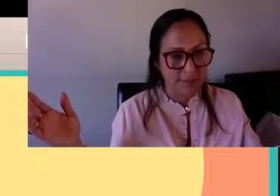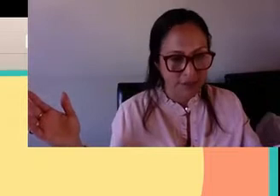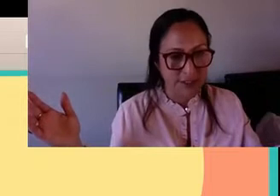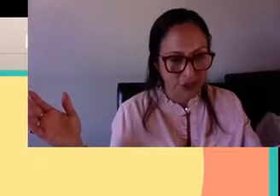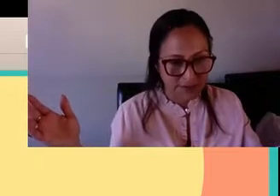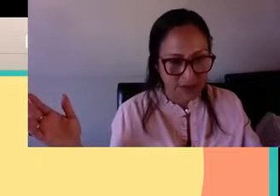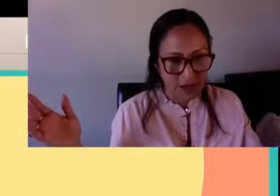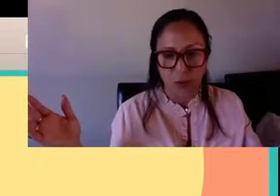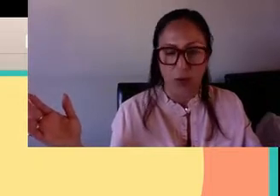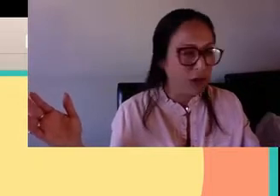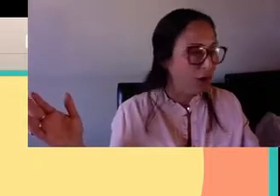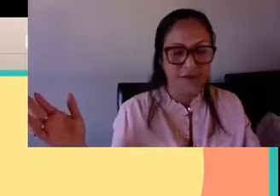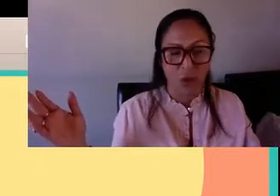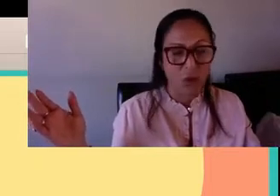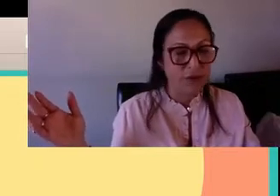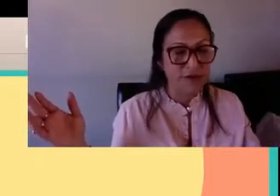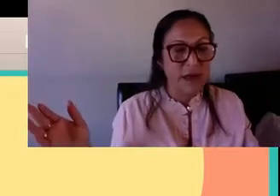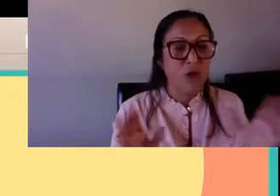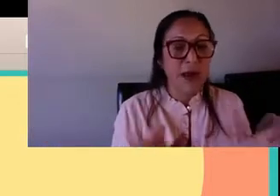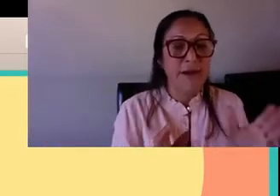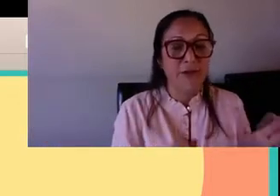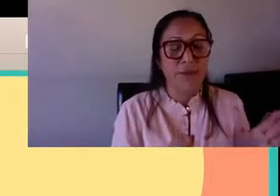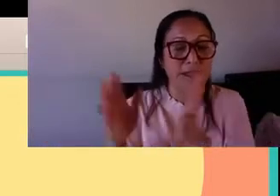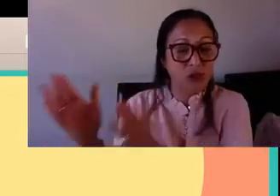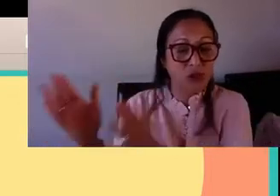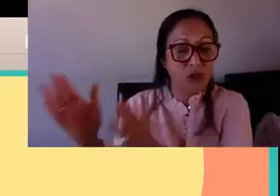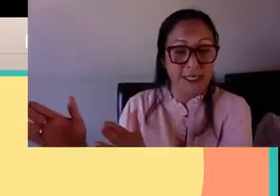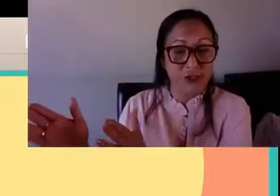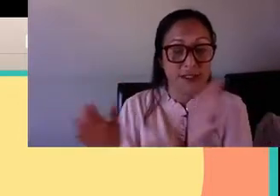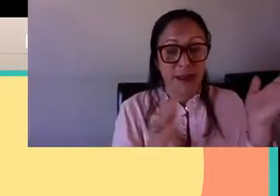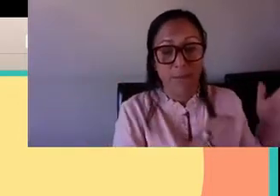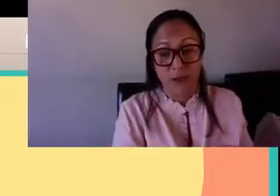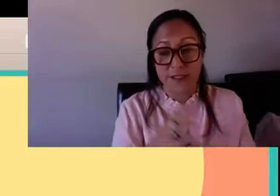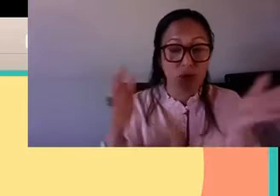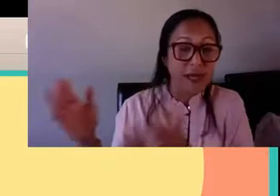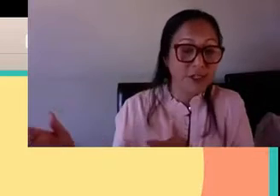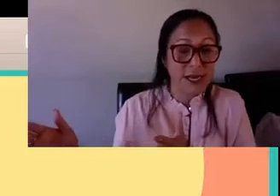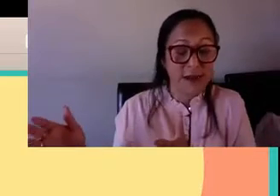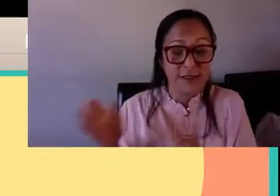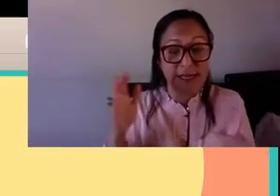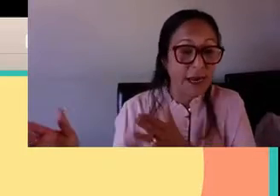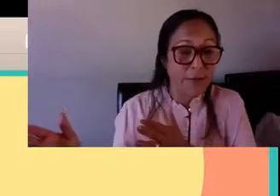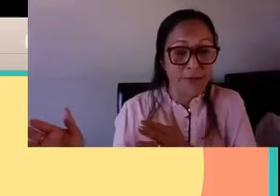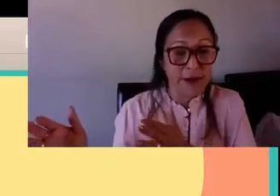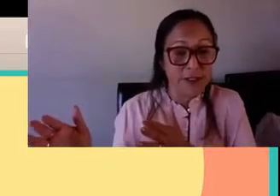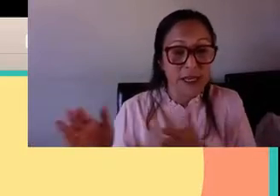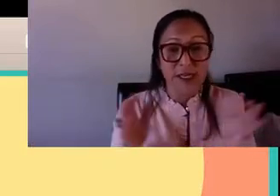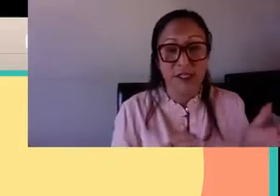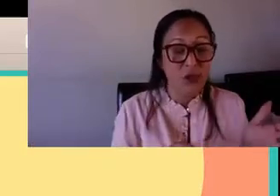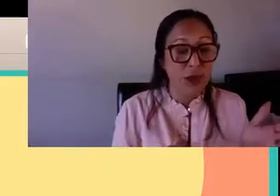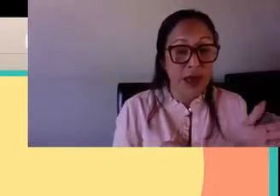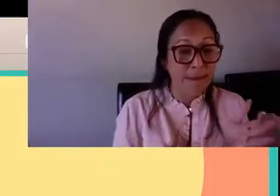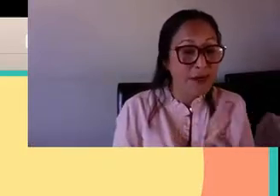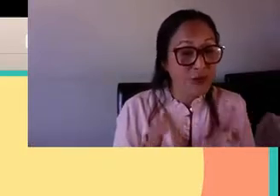and numbers and shapes. We don't really want to start with those. Great for the preschool teachers, preschool educators, daycare providers